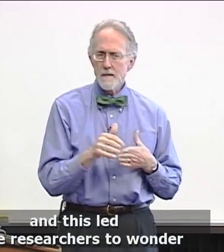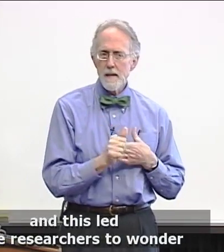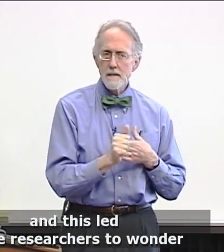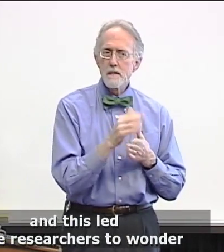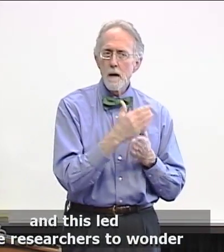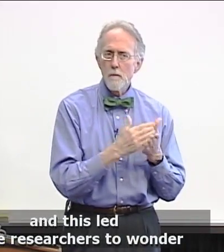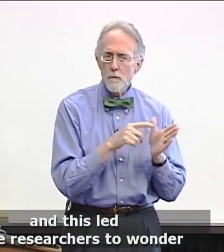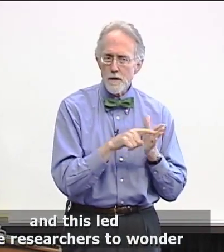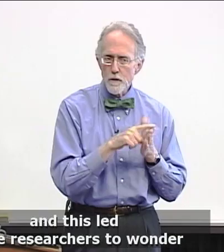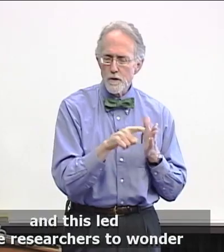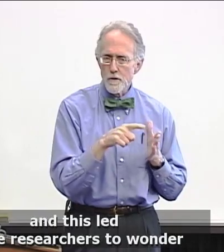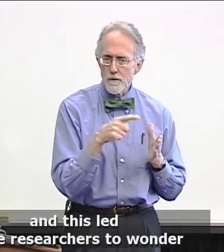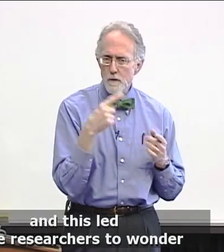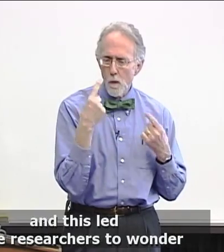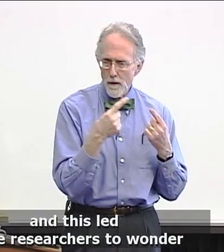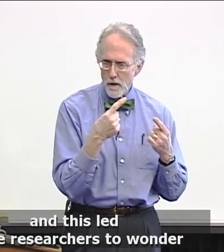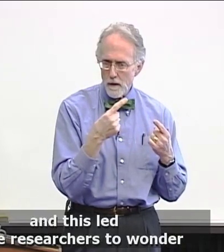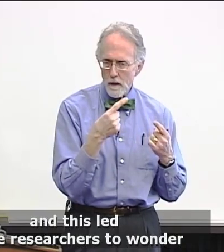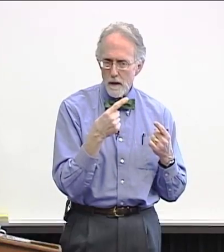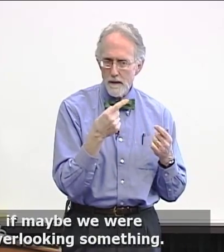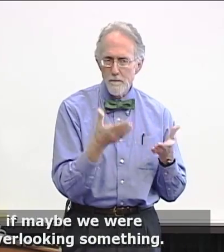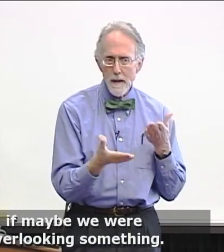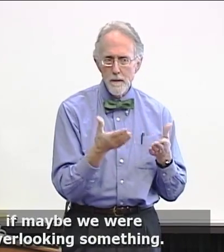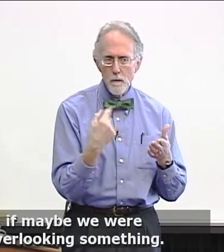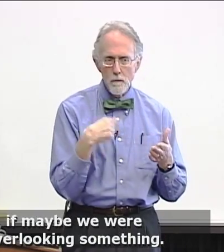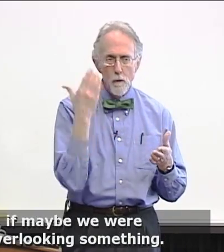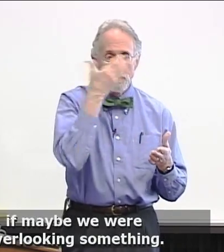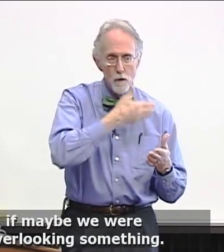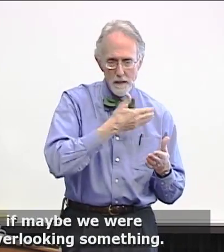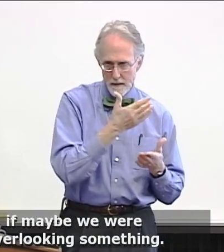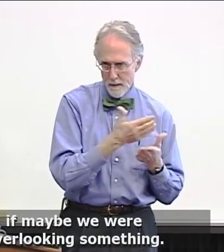led some researchers to wonder if maybe we were overlooking something.